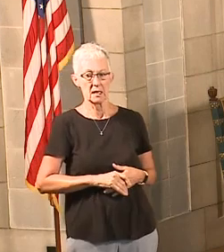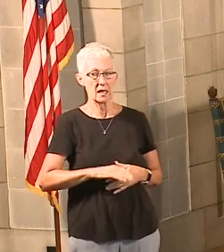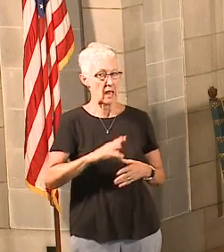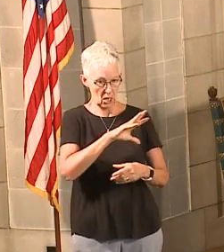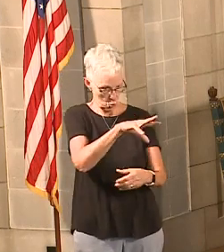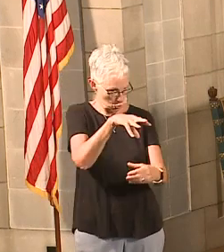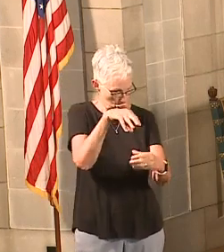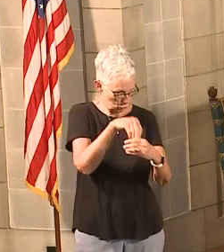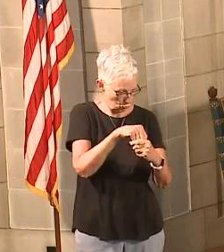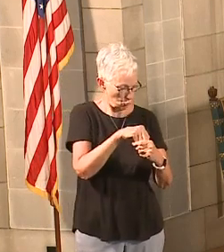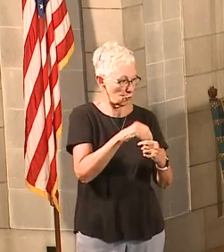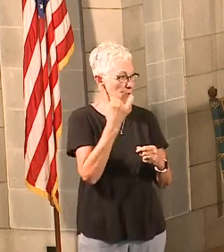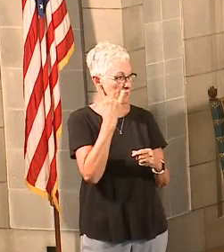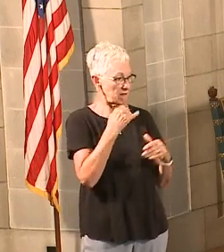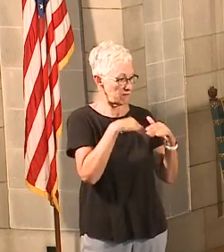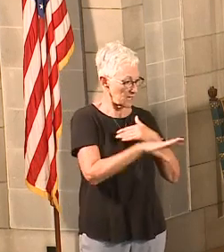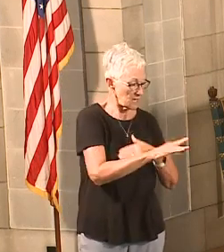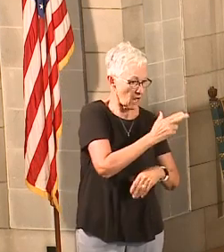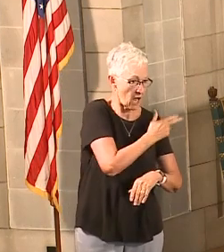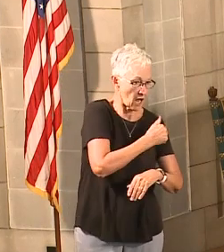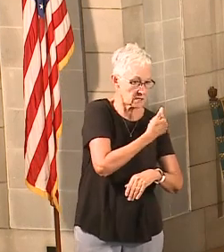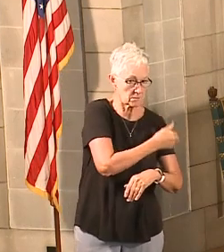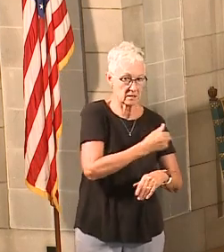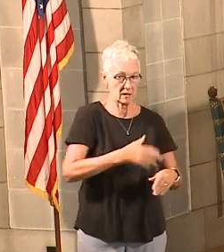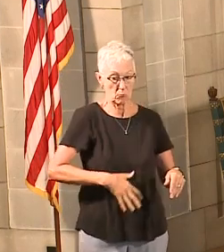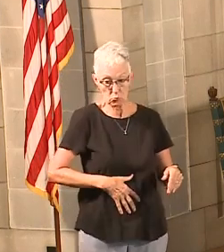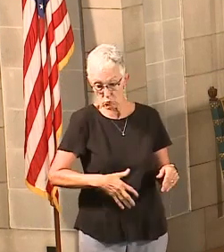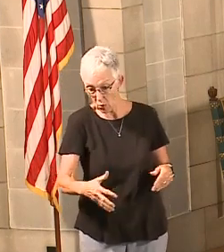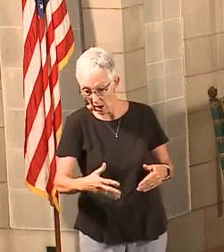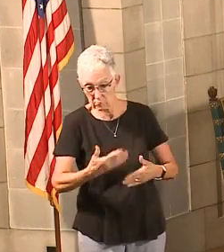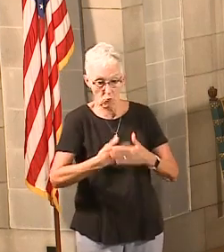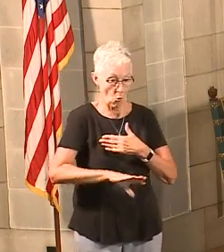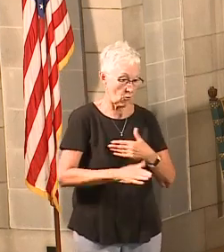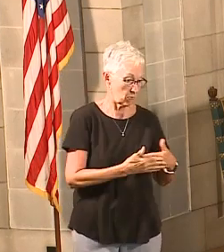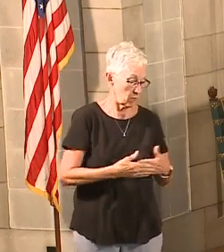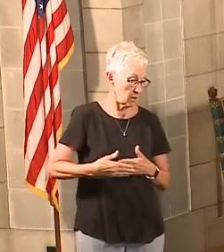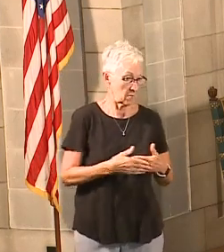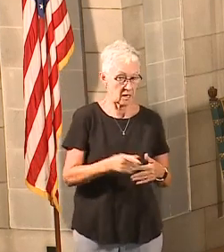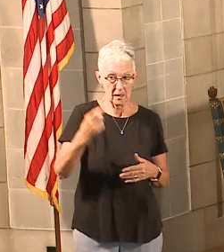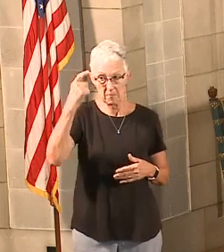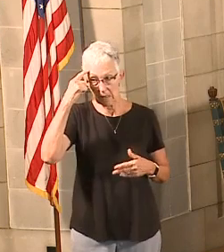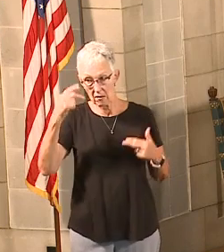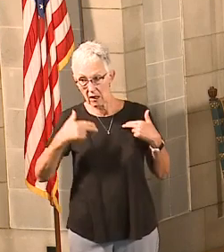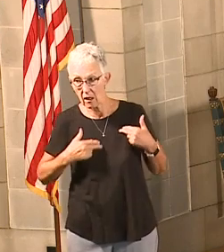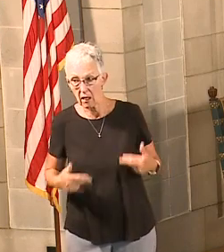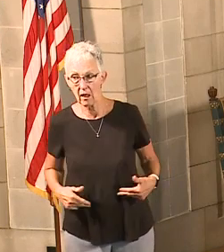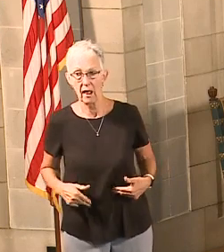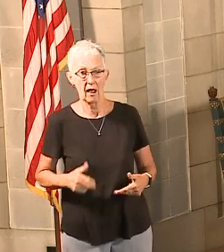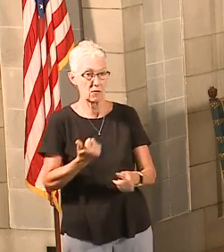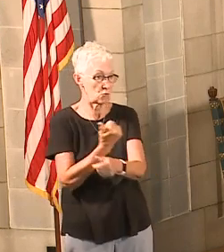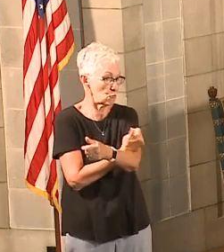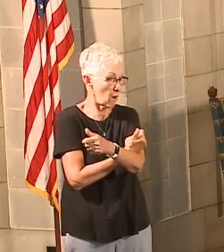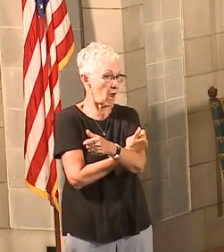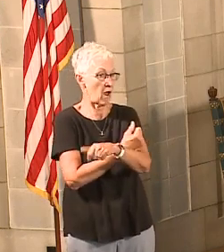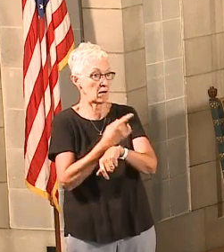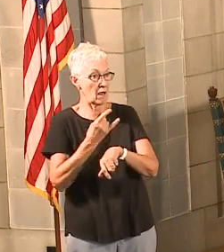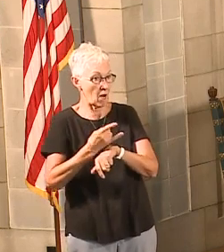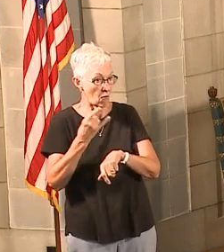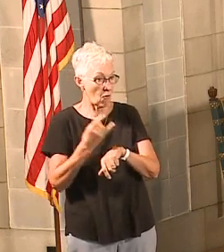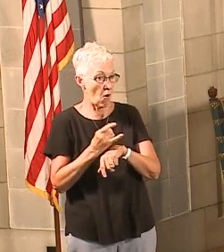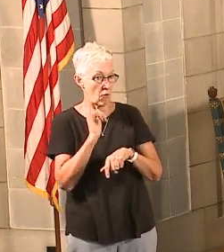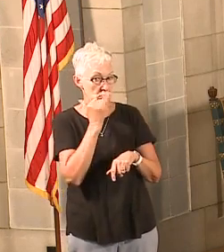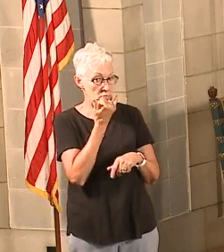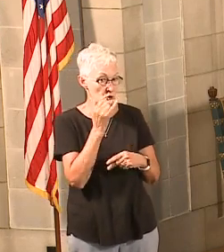situations, hospitalization, maternity and newborn care, mental health and substance use disorder services, prescription